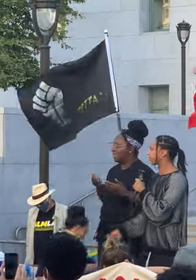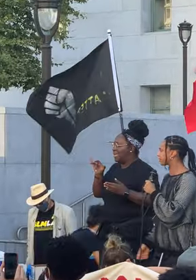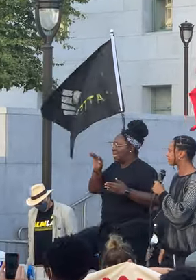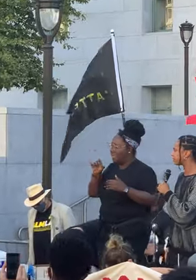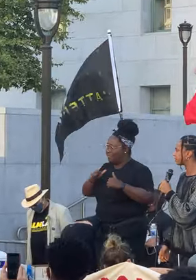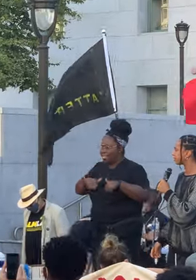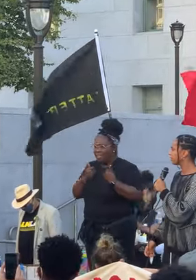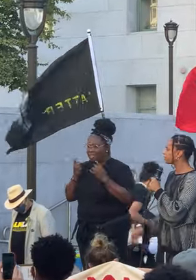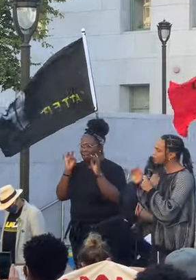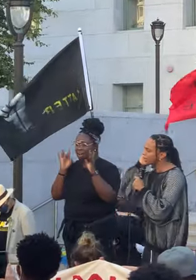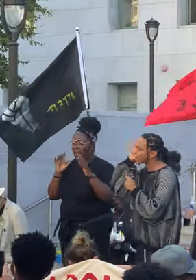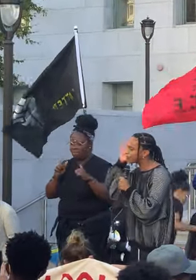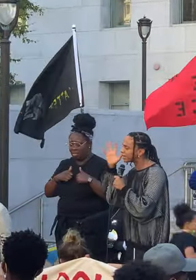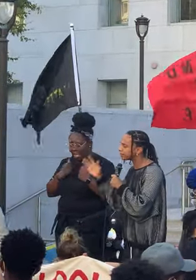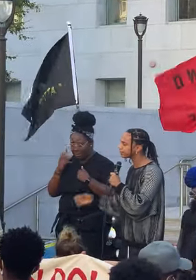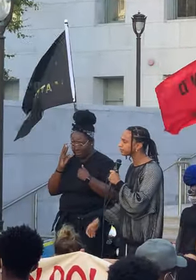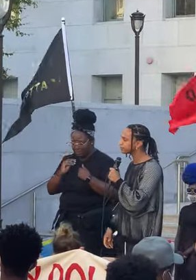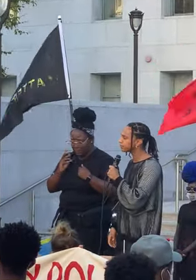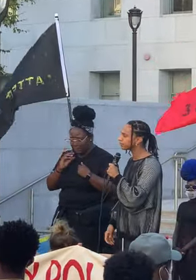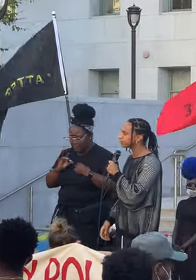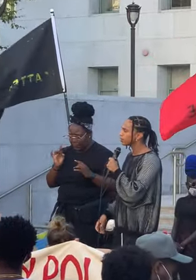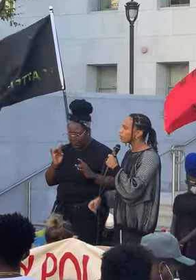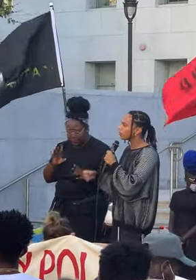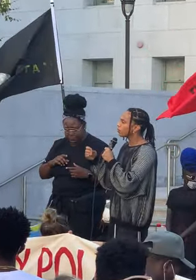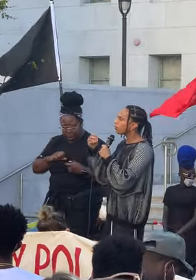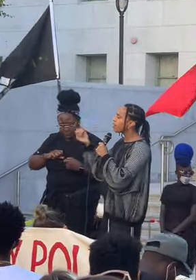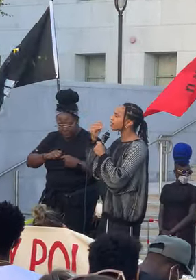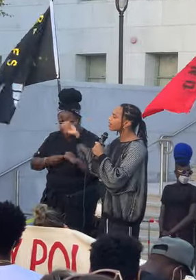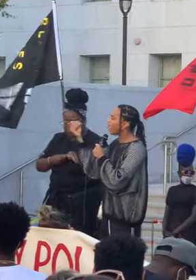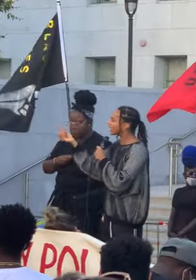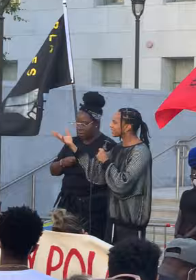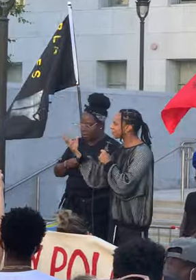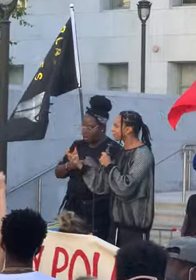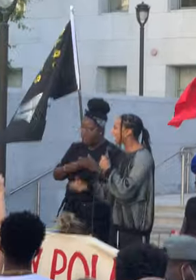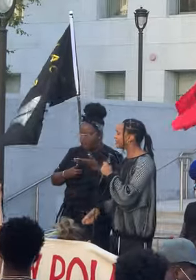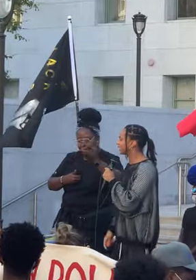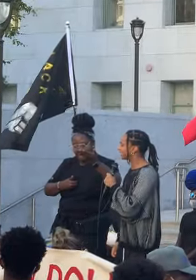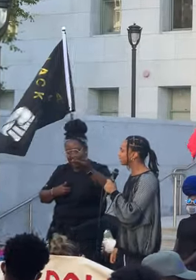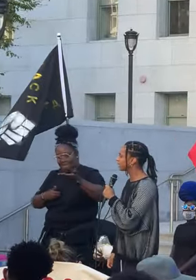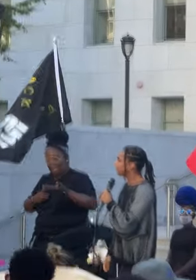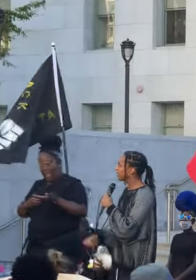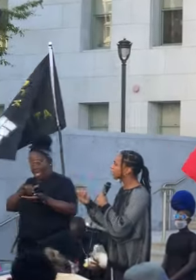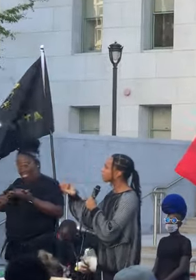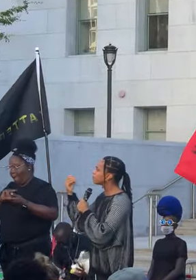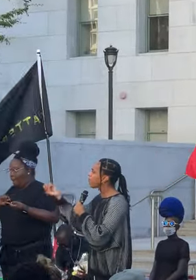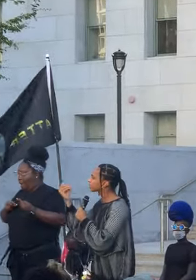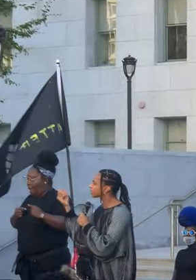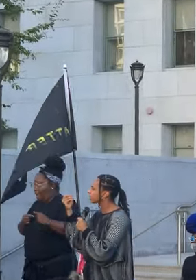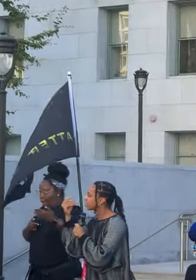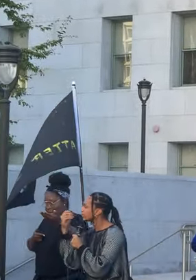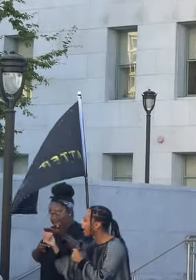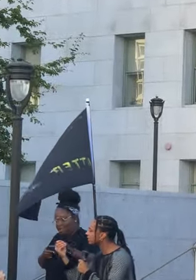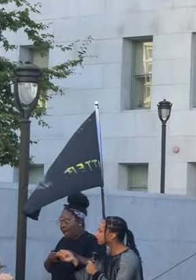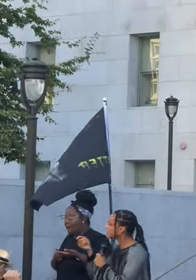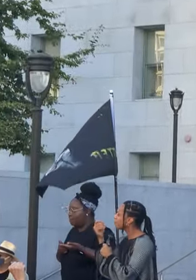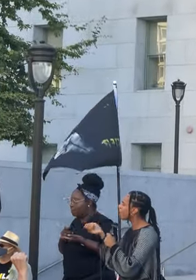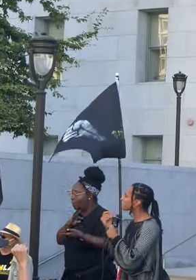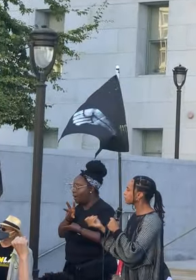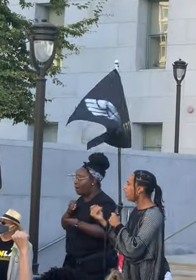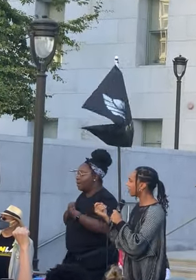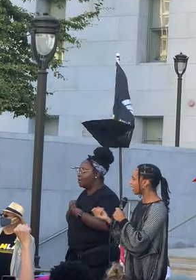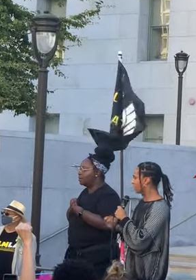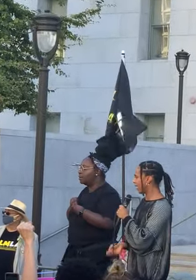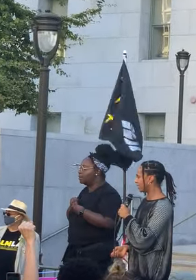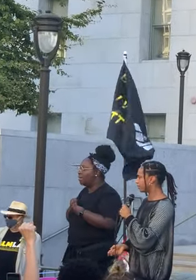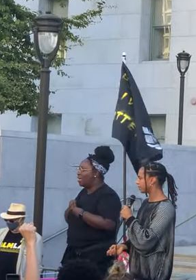imperiled lives. Do you hear me? Yes! We are inviting that precarity. And so we must not